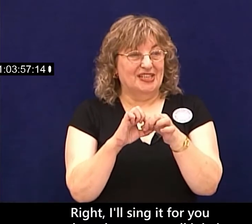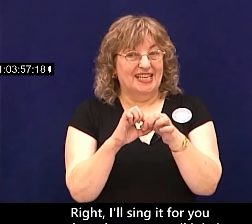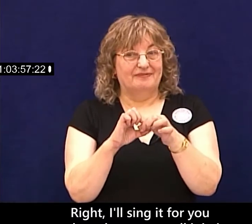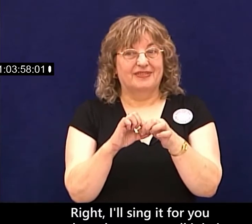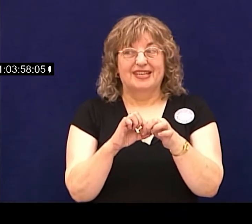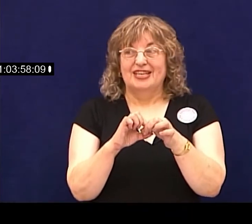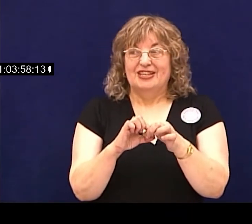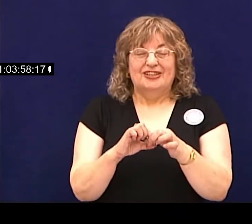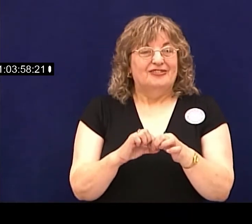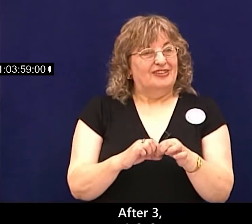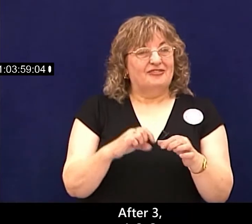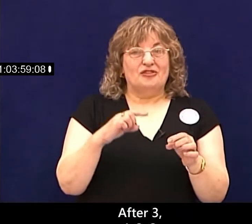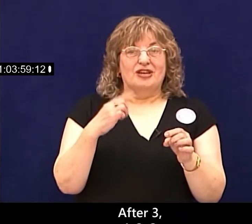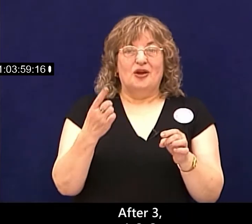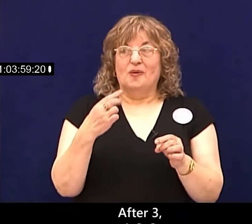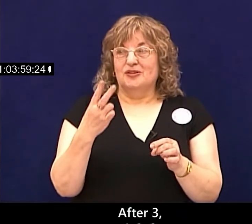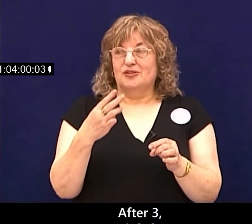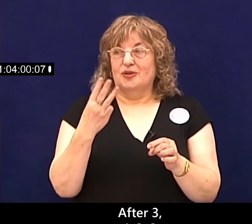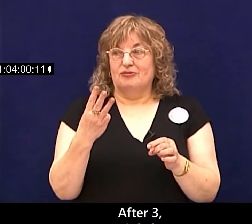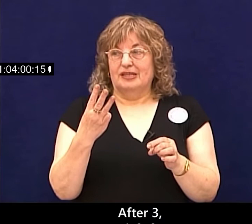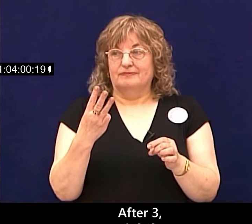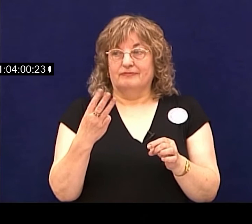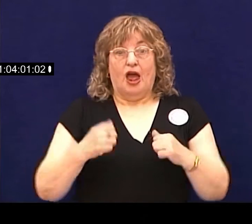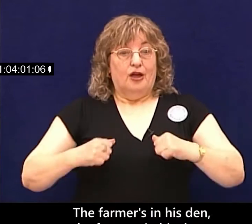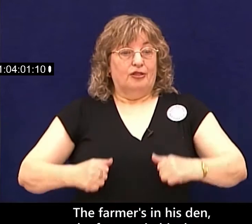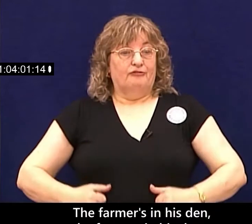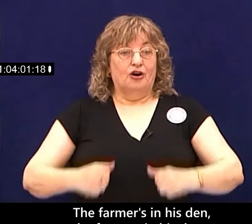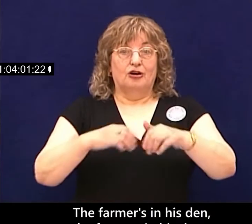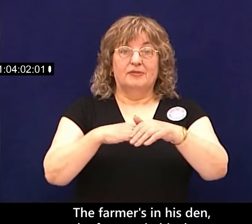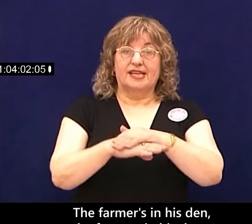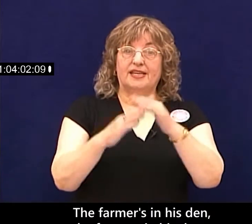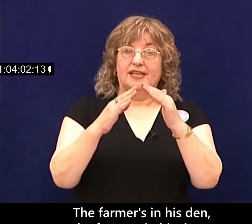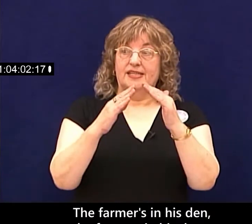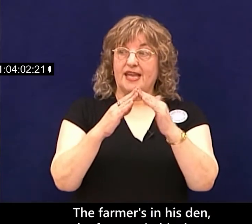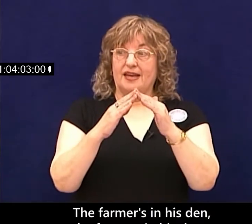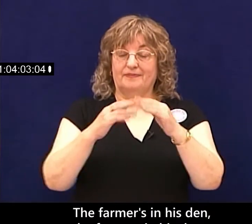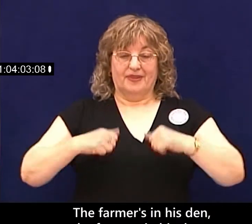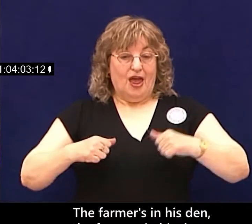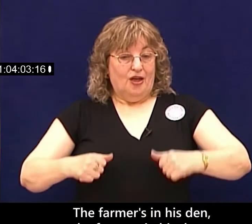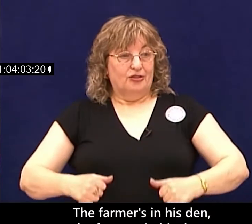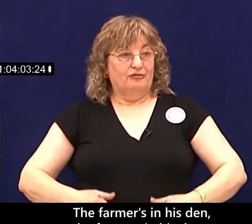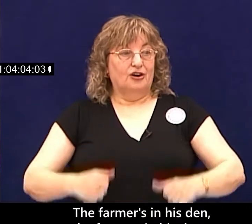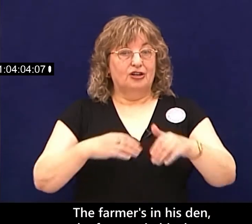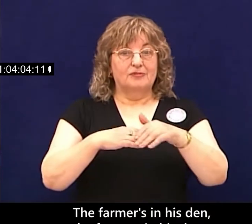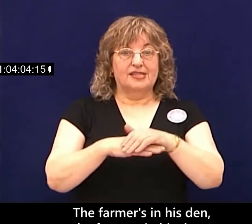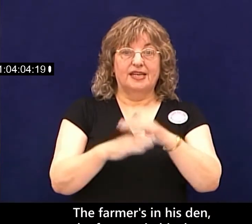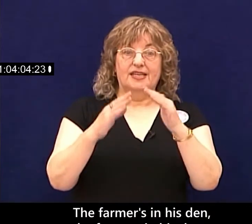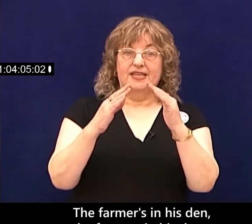in. After 3, 1, 2, 3. The farmer's in his den. The farmer's in his